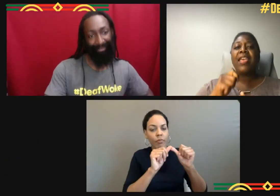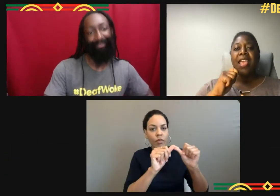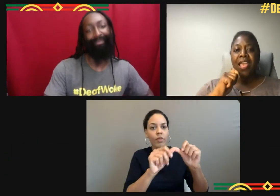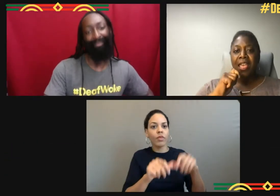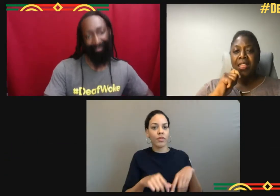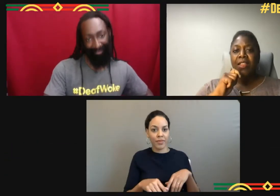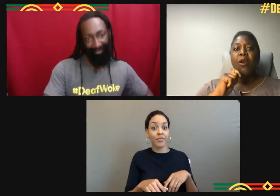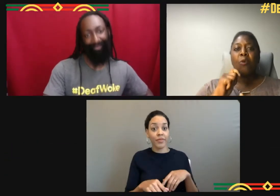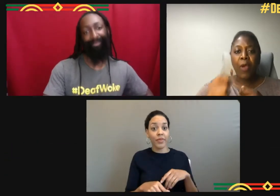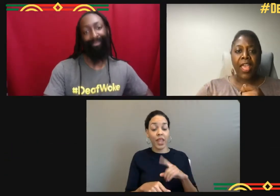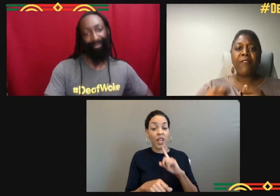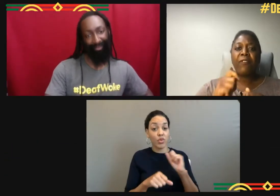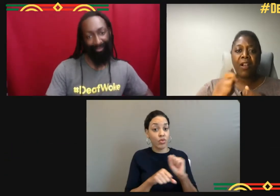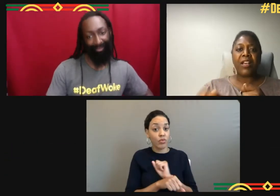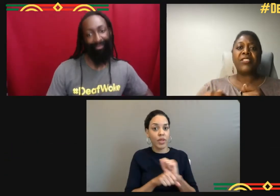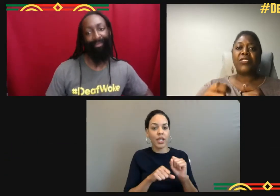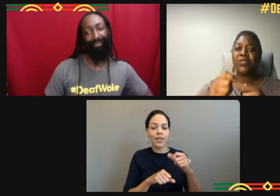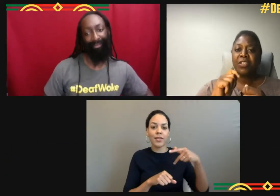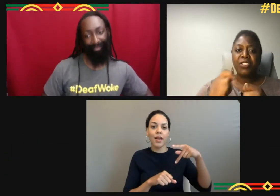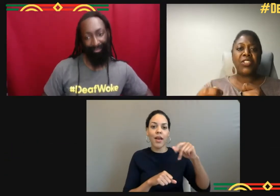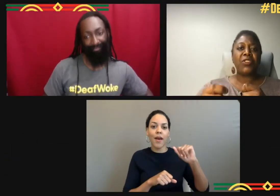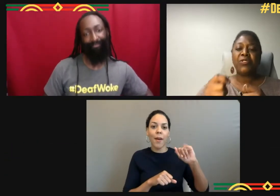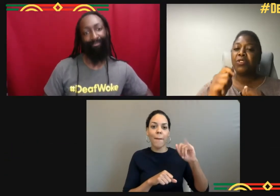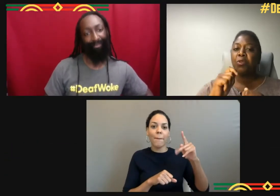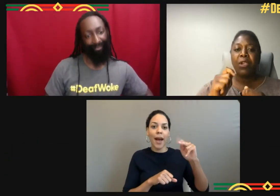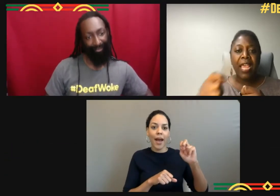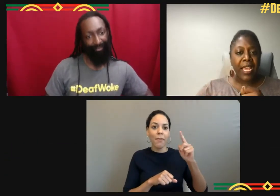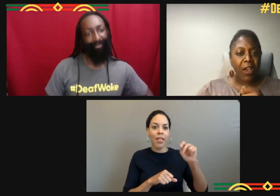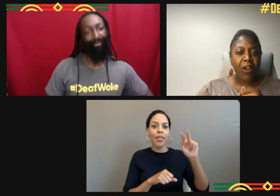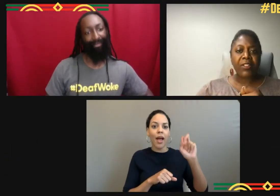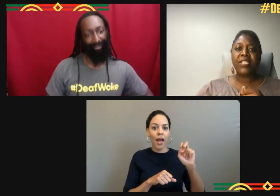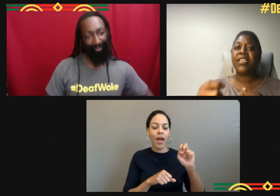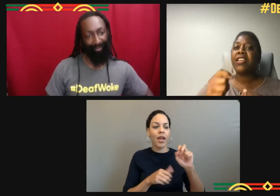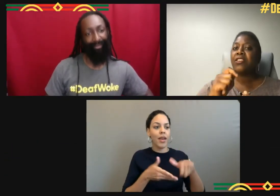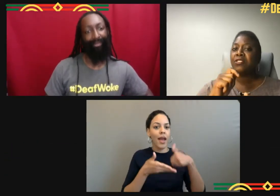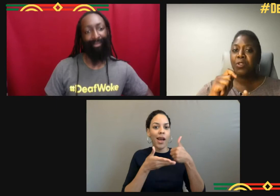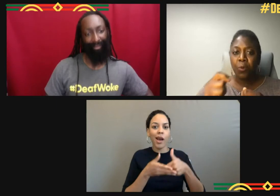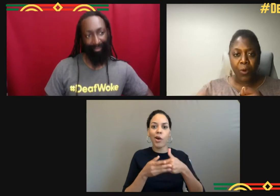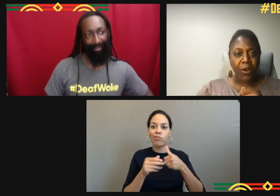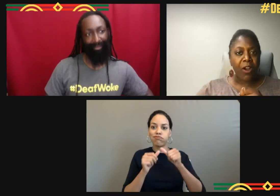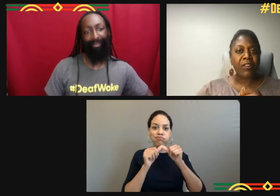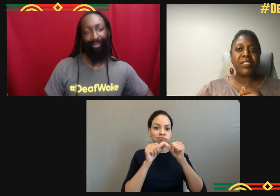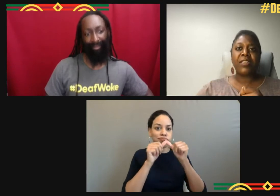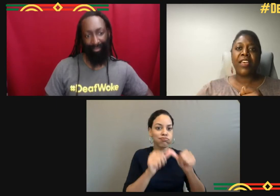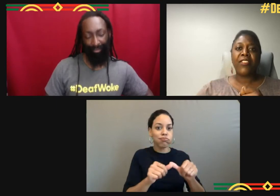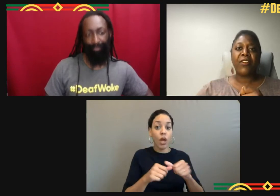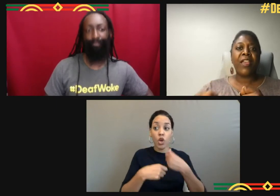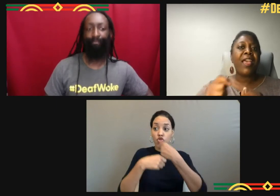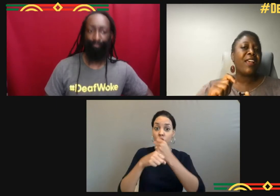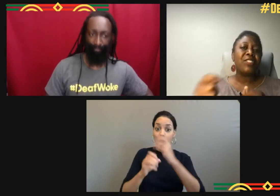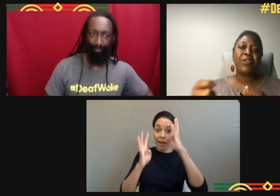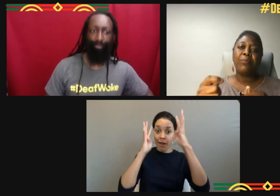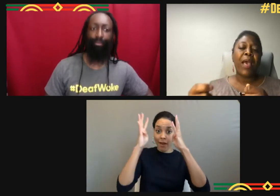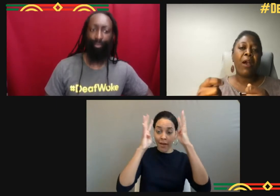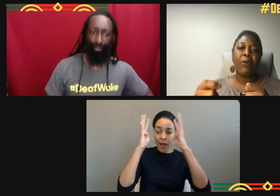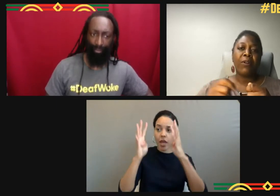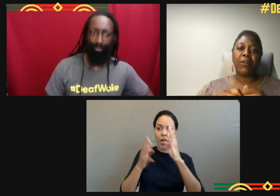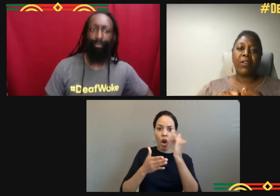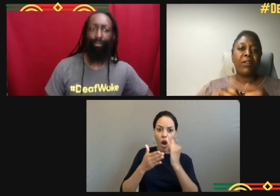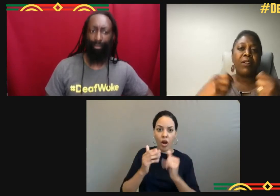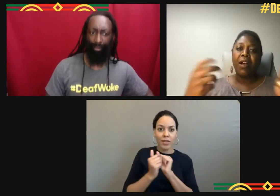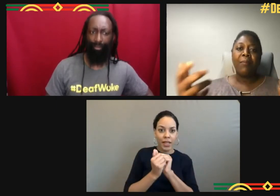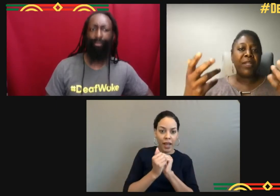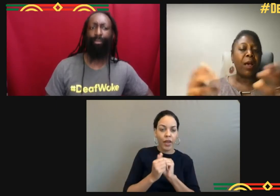pipeline and a way for us to continue to create art together, to work art together, and to